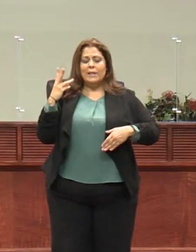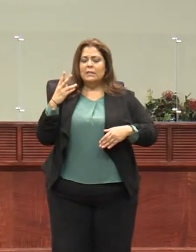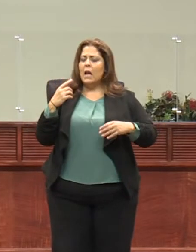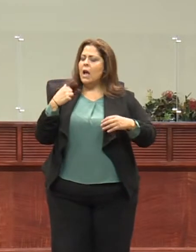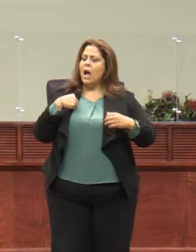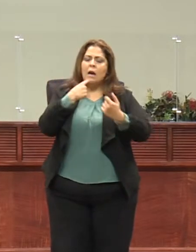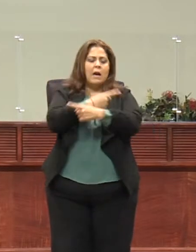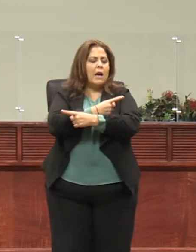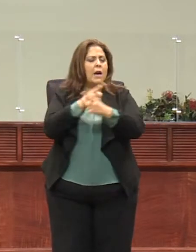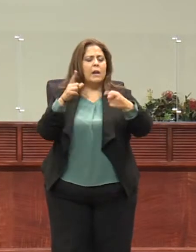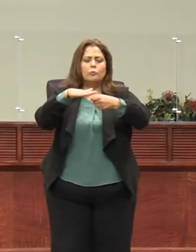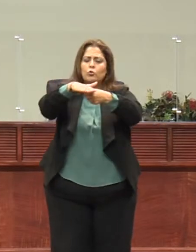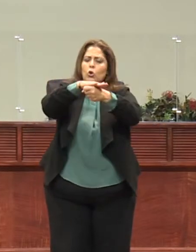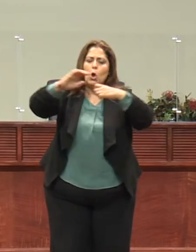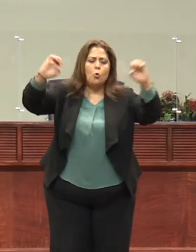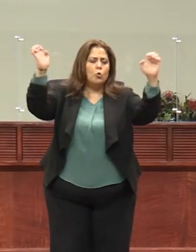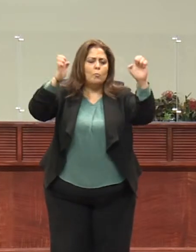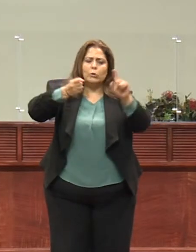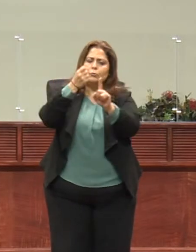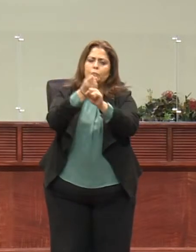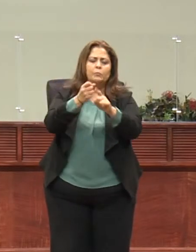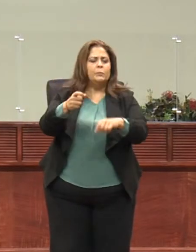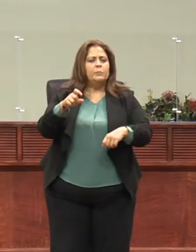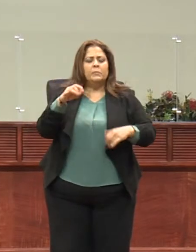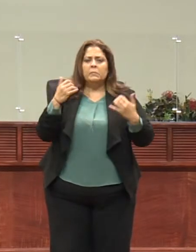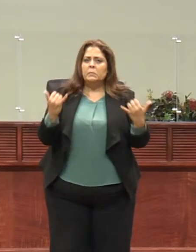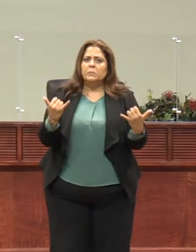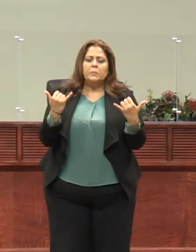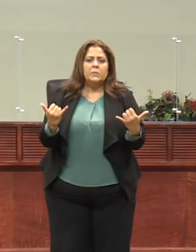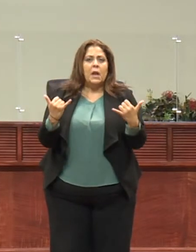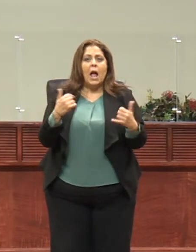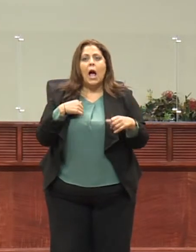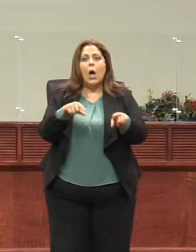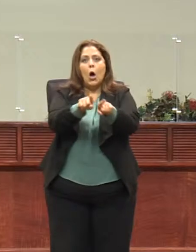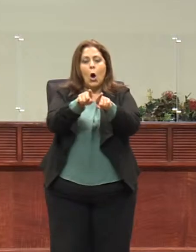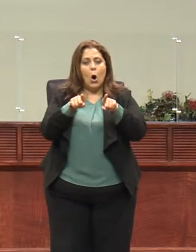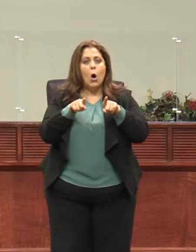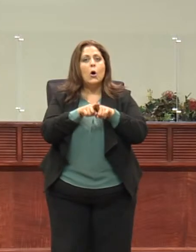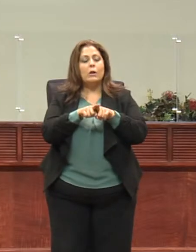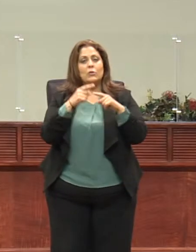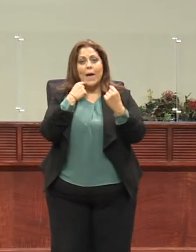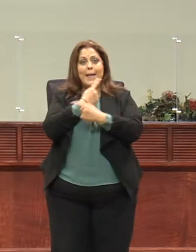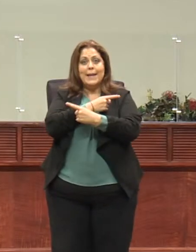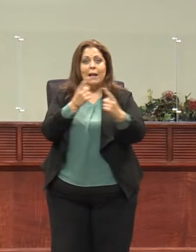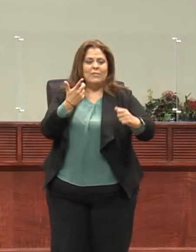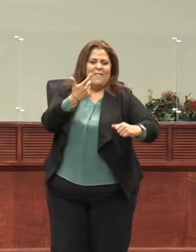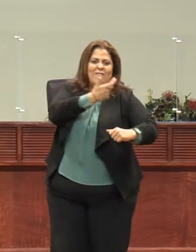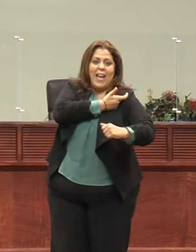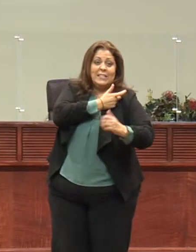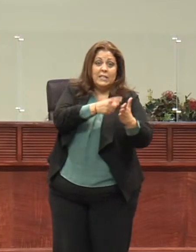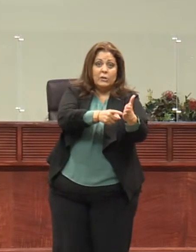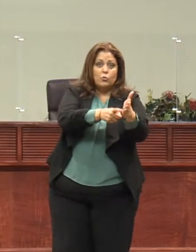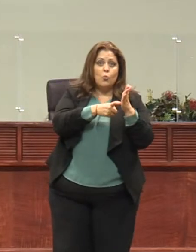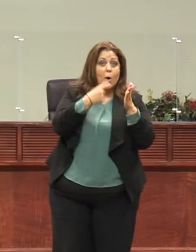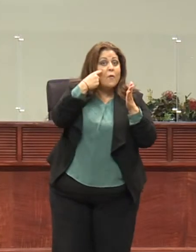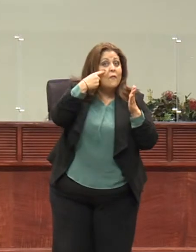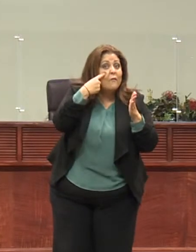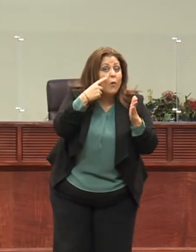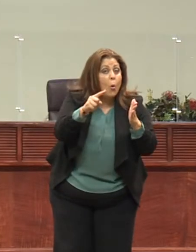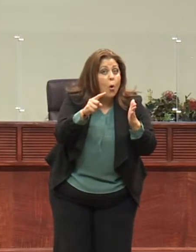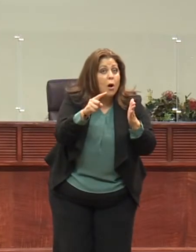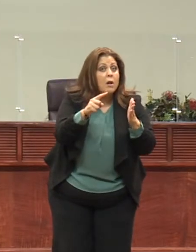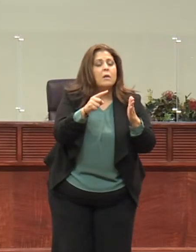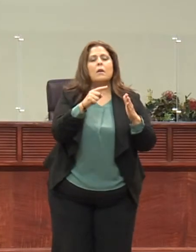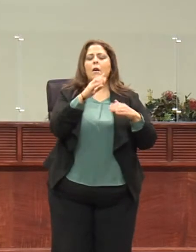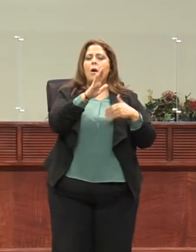in Orange County, which continues through this week. I also announced a vaccination mandate for our non-union